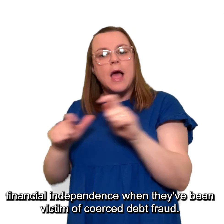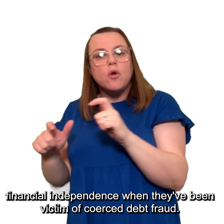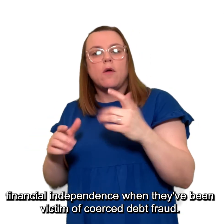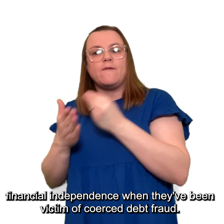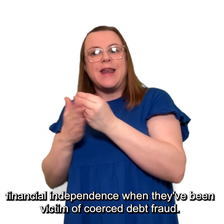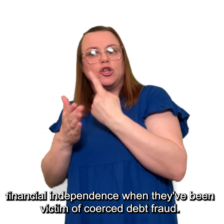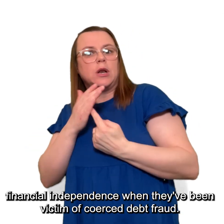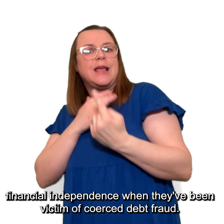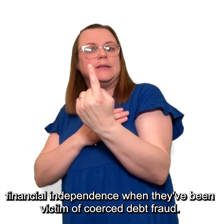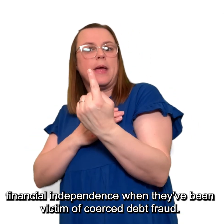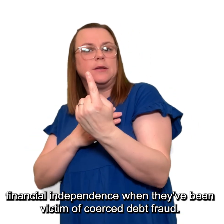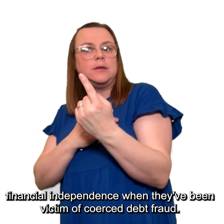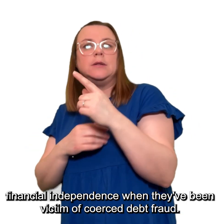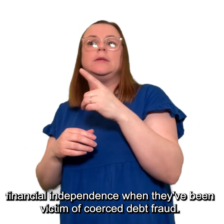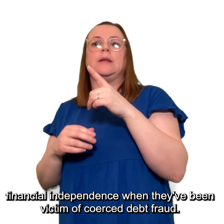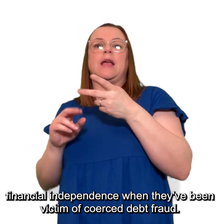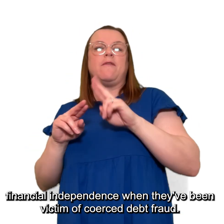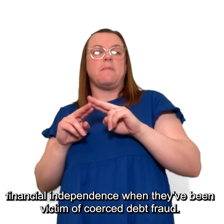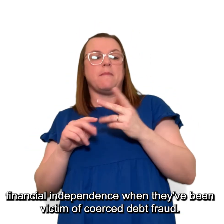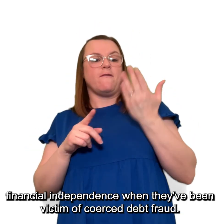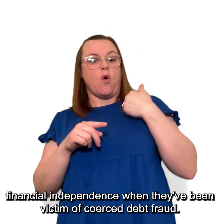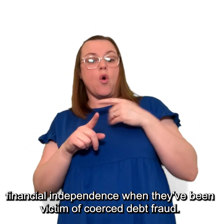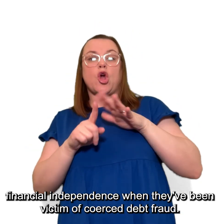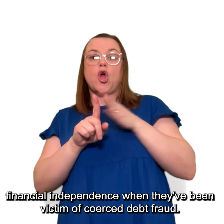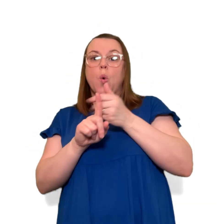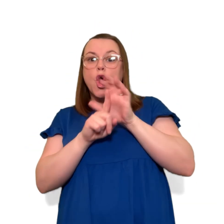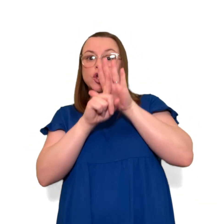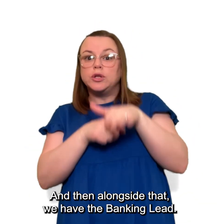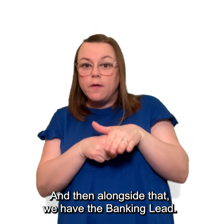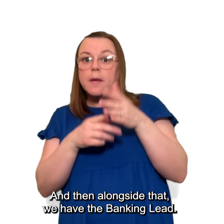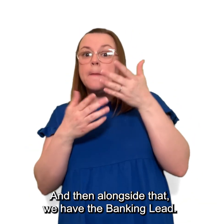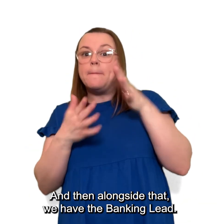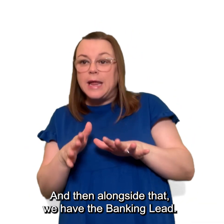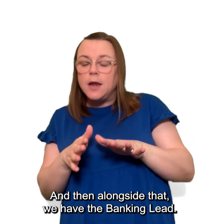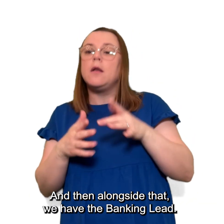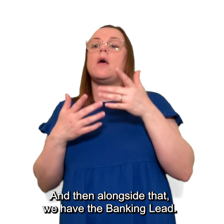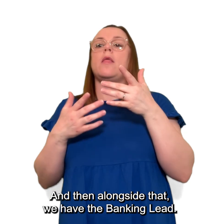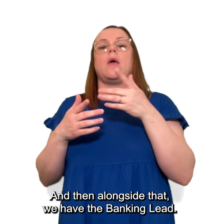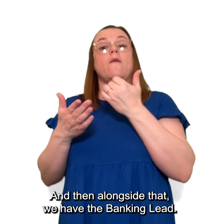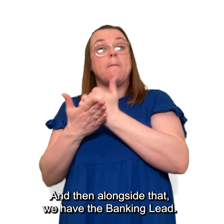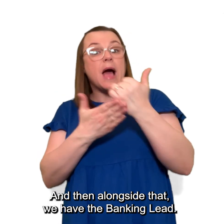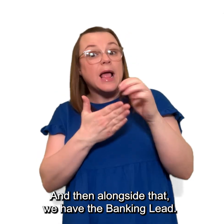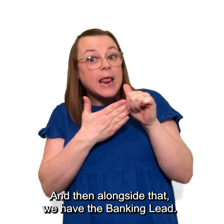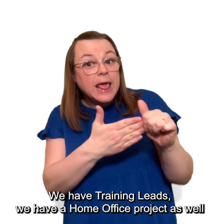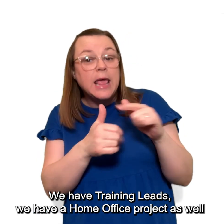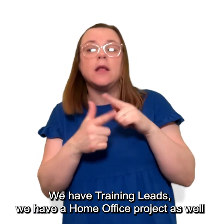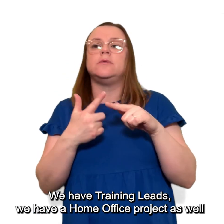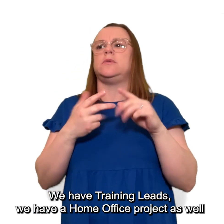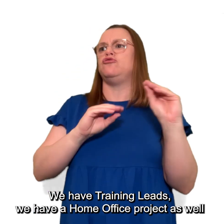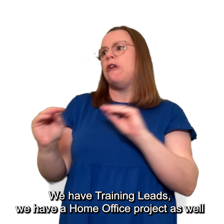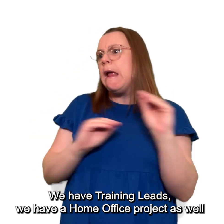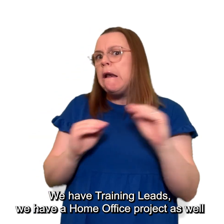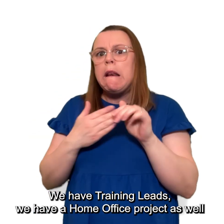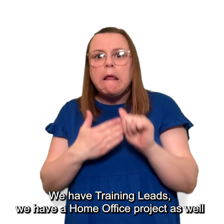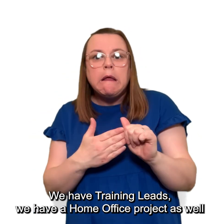financial independence when they've been victim of coerced debt, fraud. And then alongside that, we have a banking lead, we have